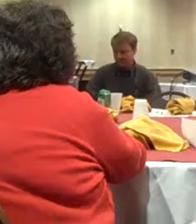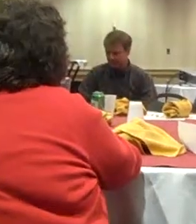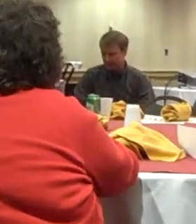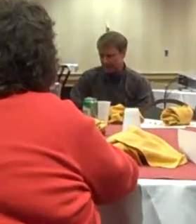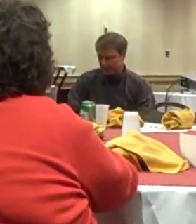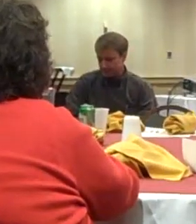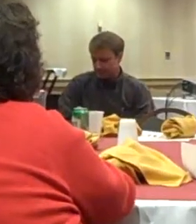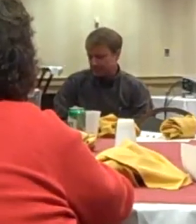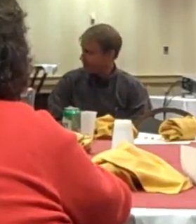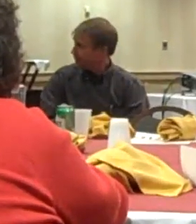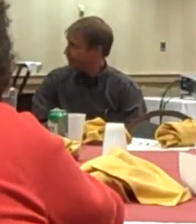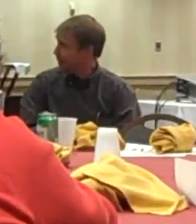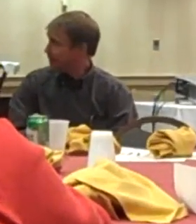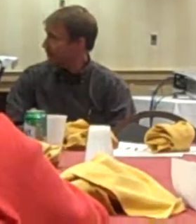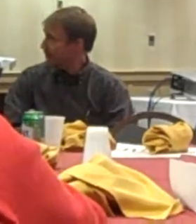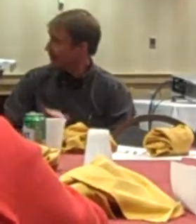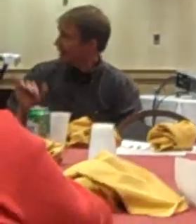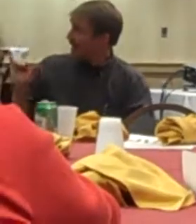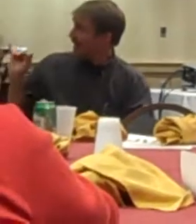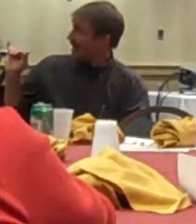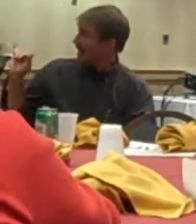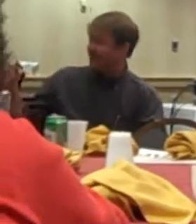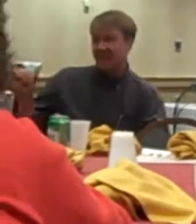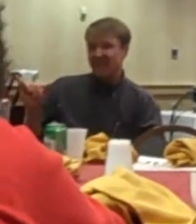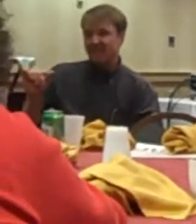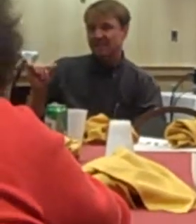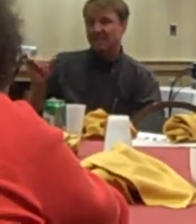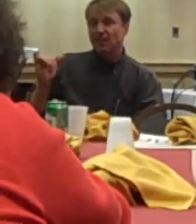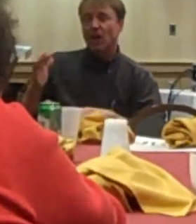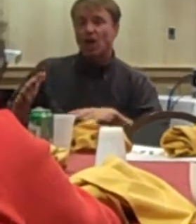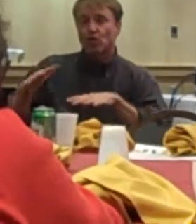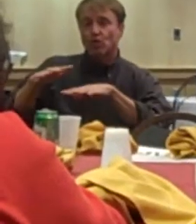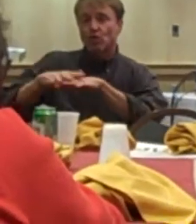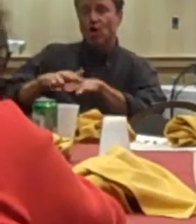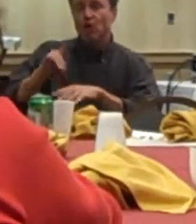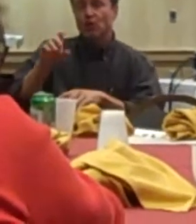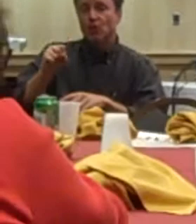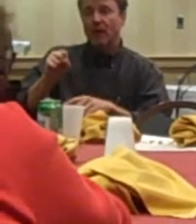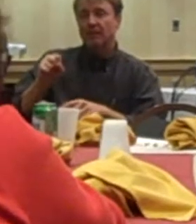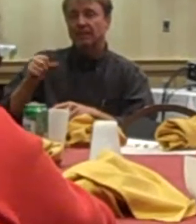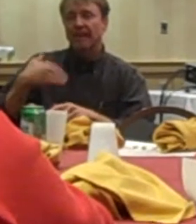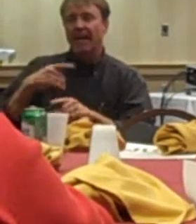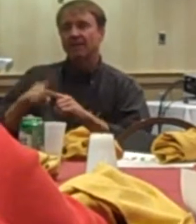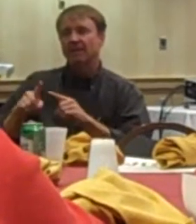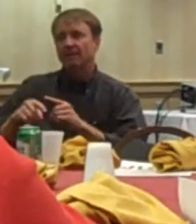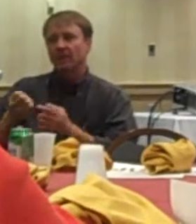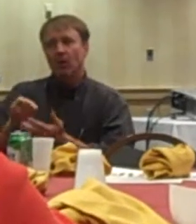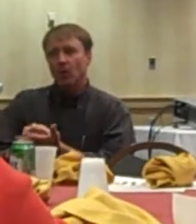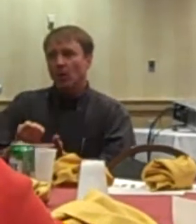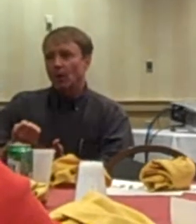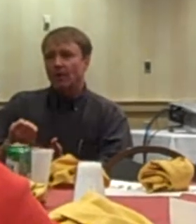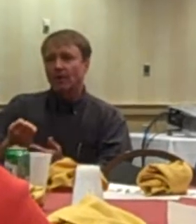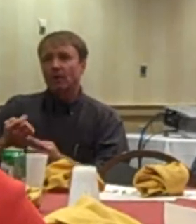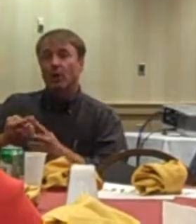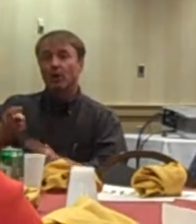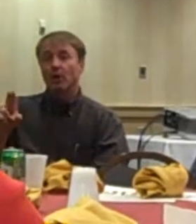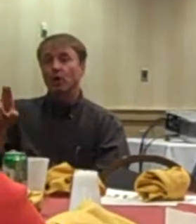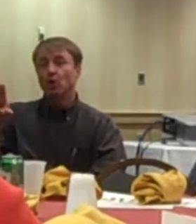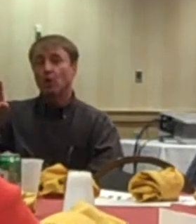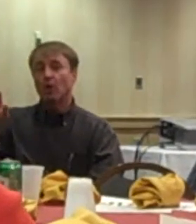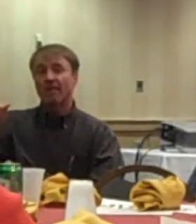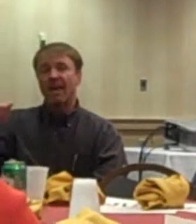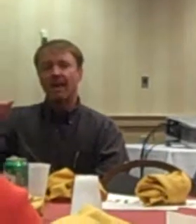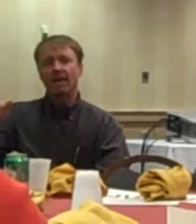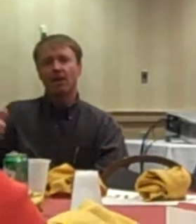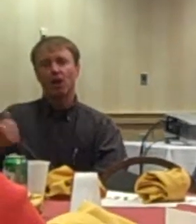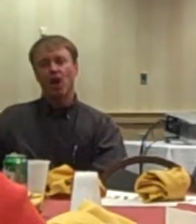That's how things play out across grades. And there are documents of the Institute for Math and Education at the University of Arizona, where my fellow author